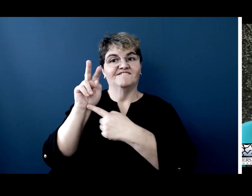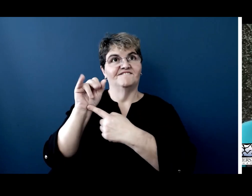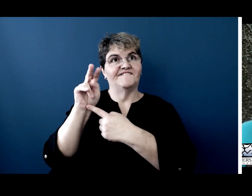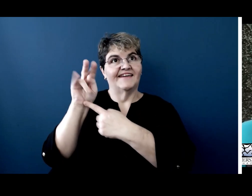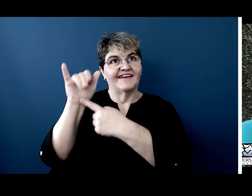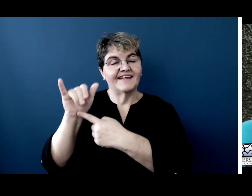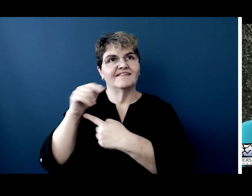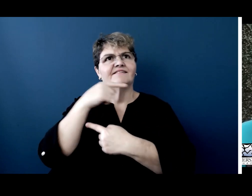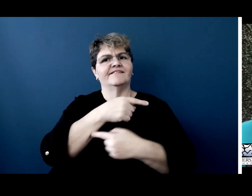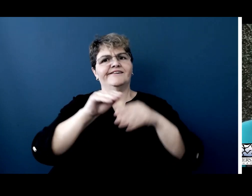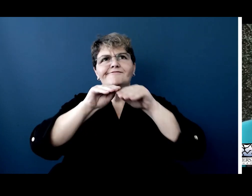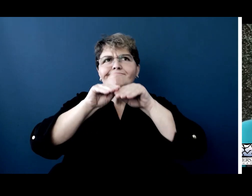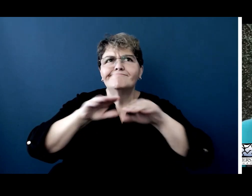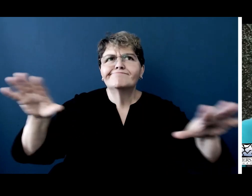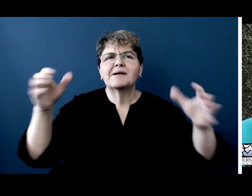Vinny. Hello.